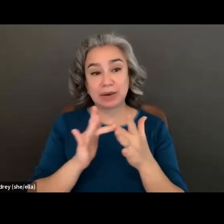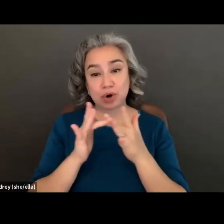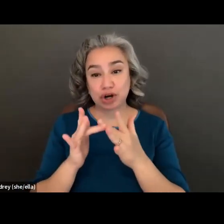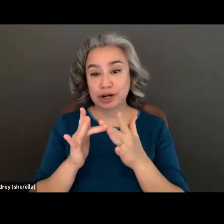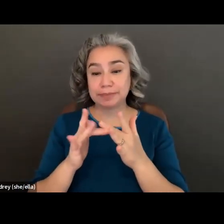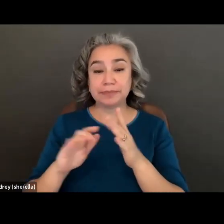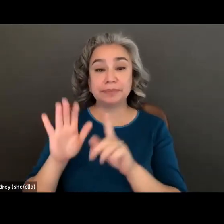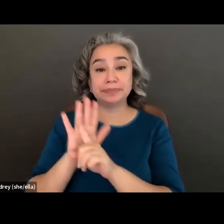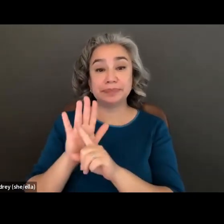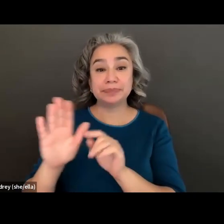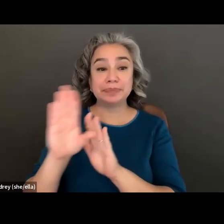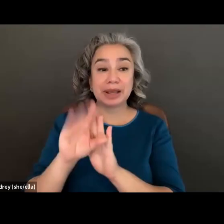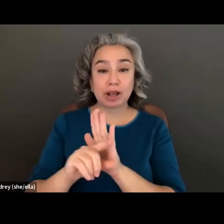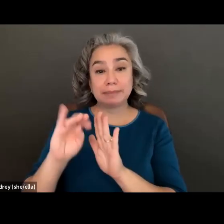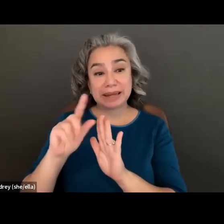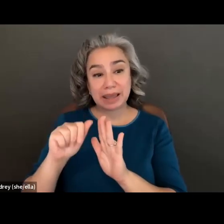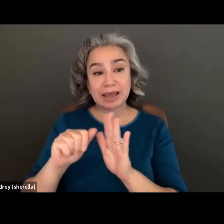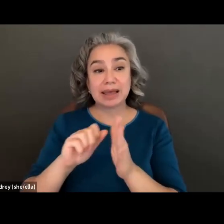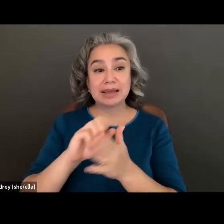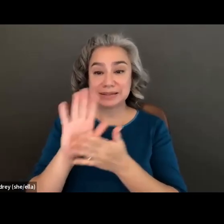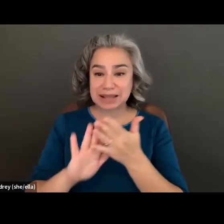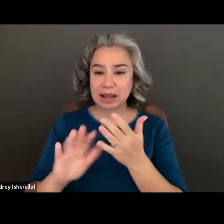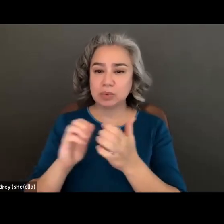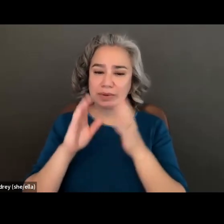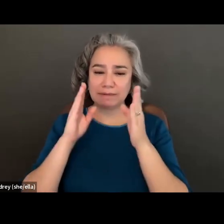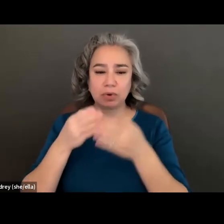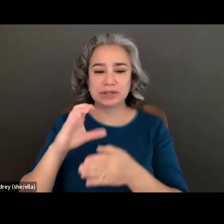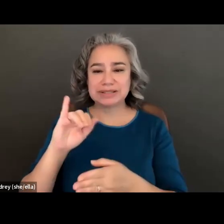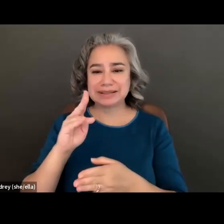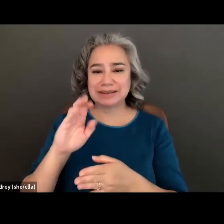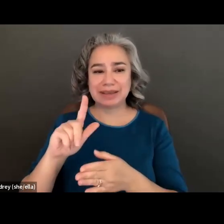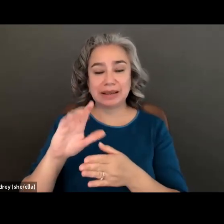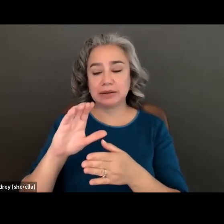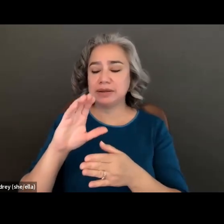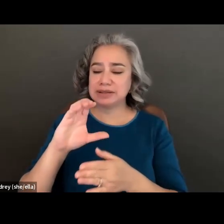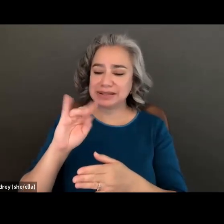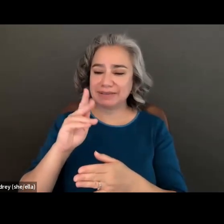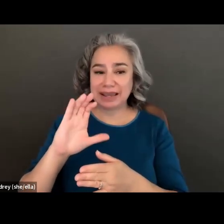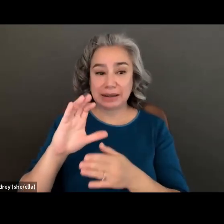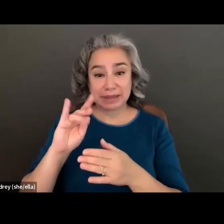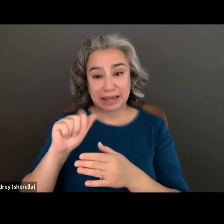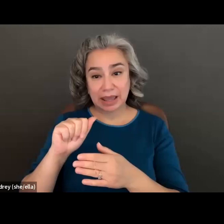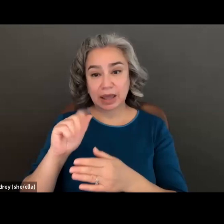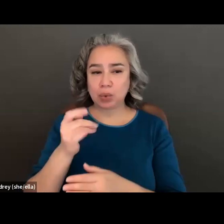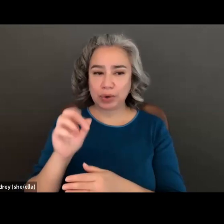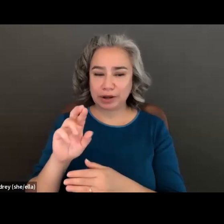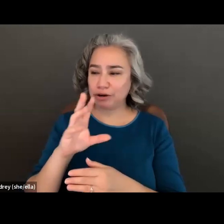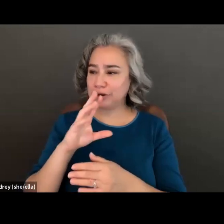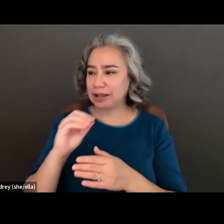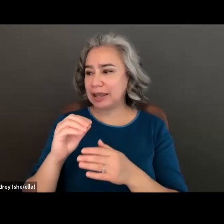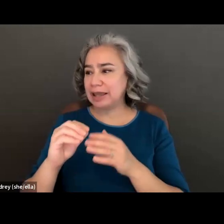His background is in media and design with a focus on civic media, queer and disability representation, and digital